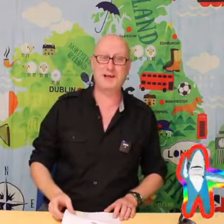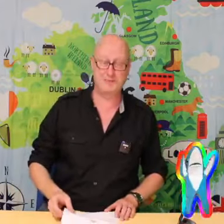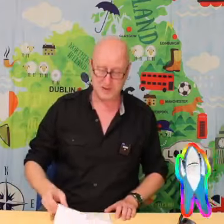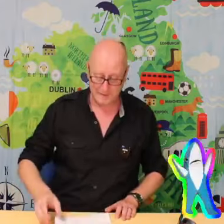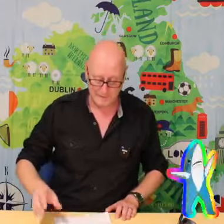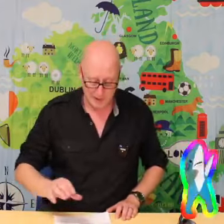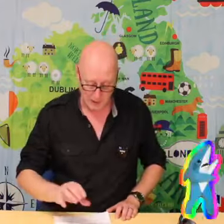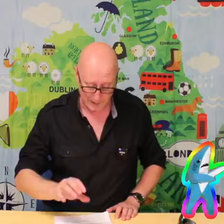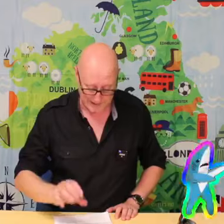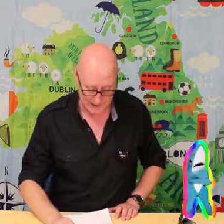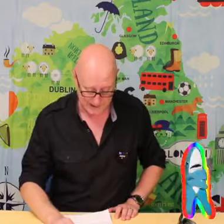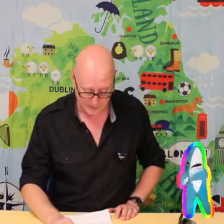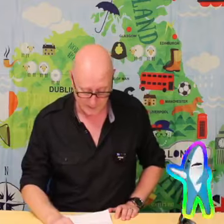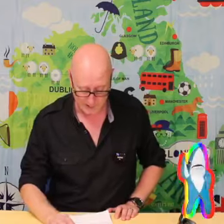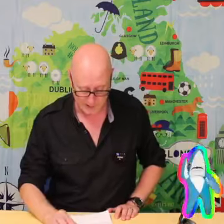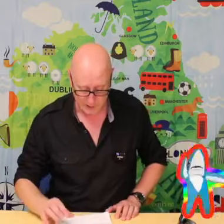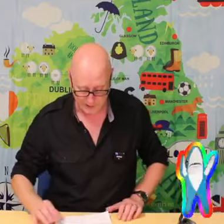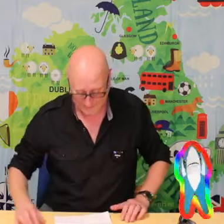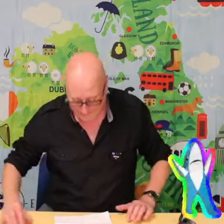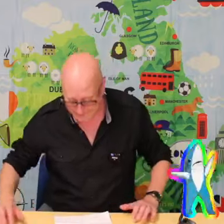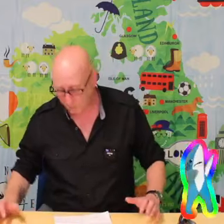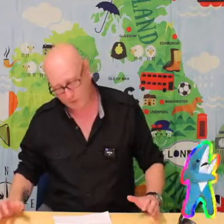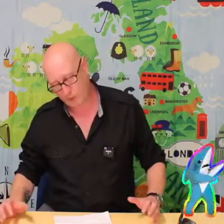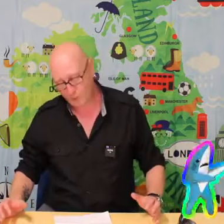isn't it? So that's the end of the news for now. So again, I'm feeling a rumbling.